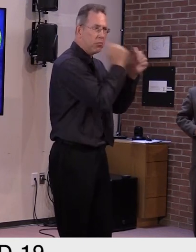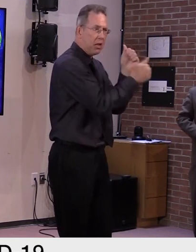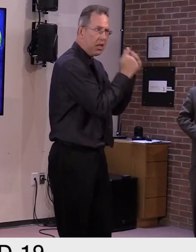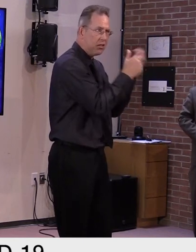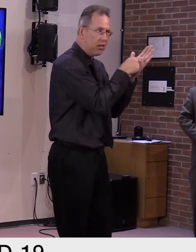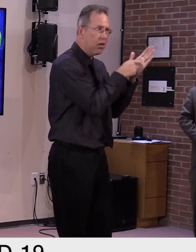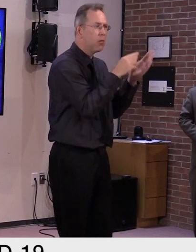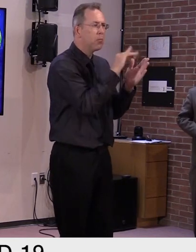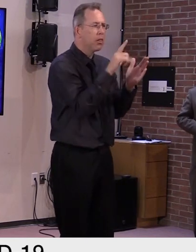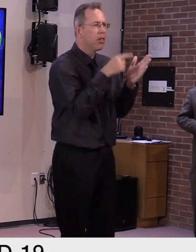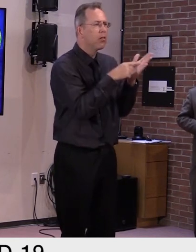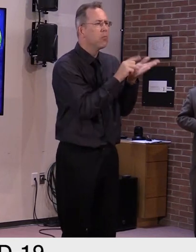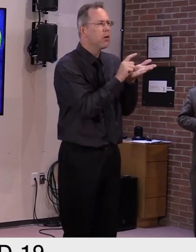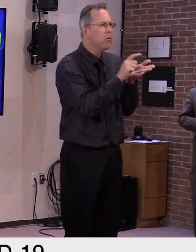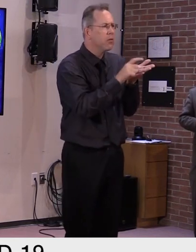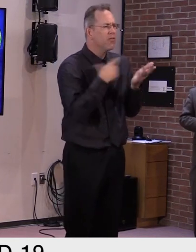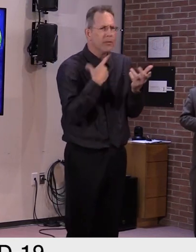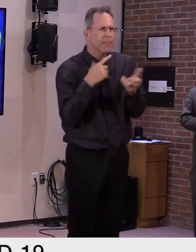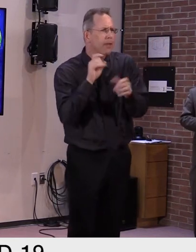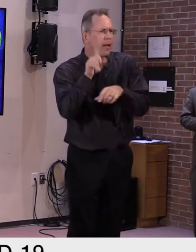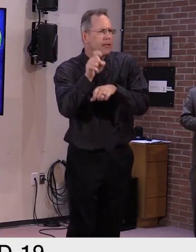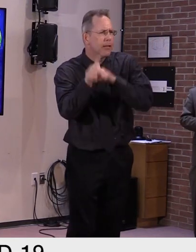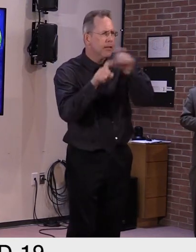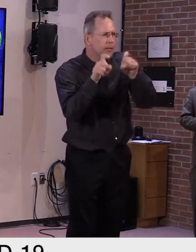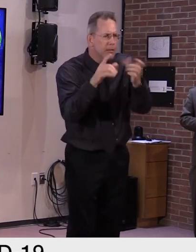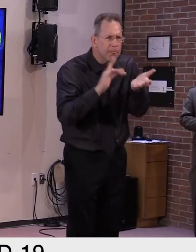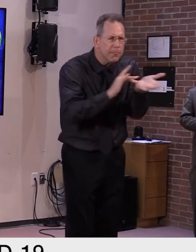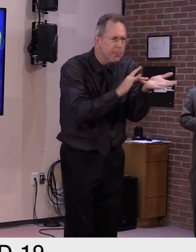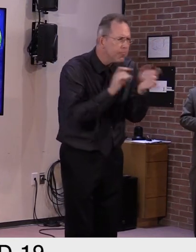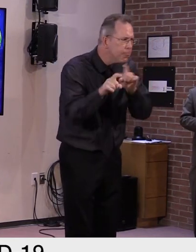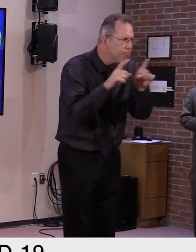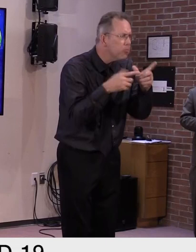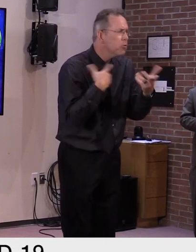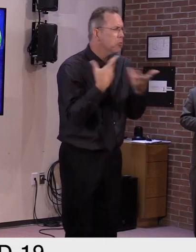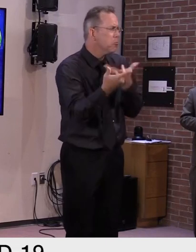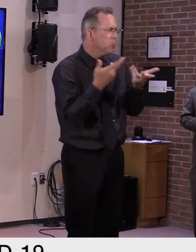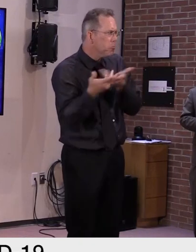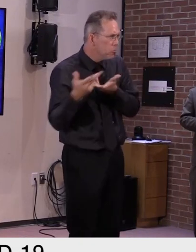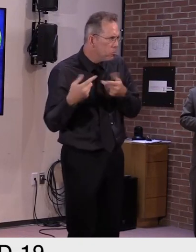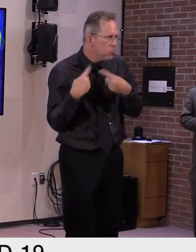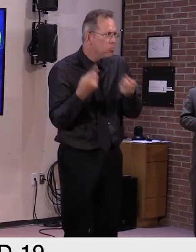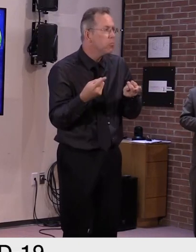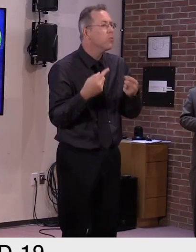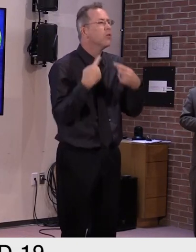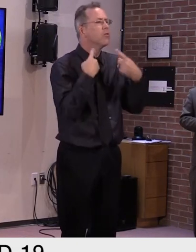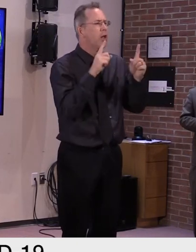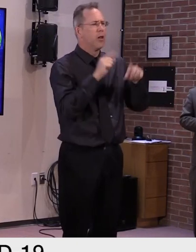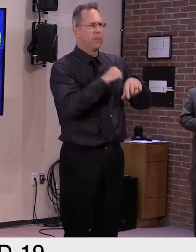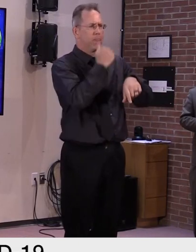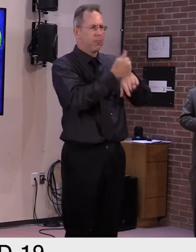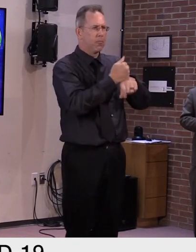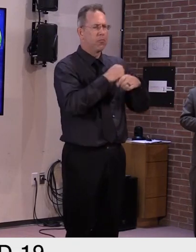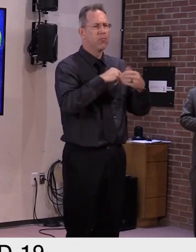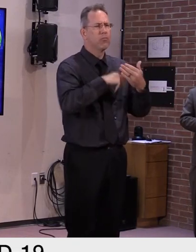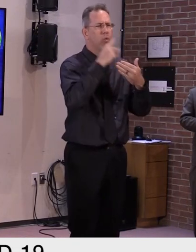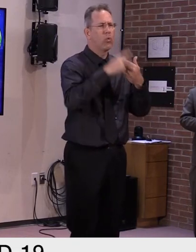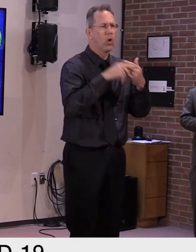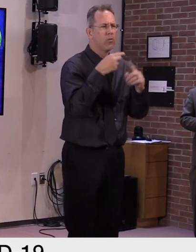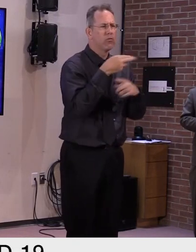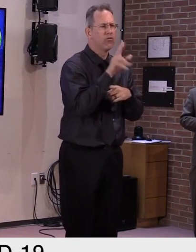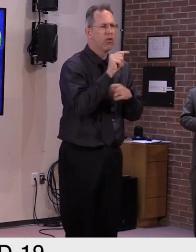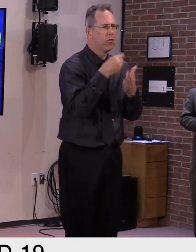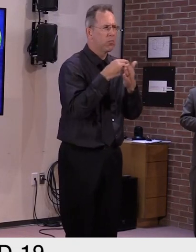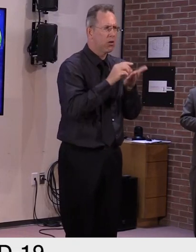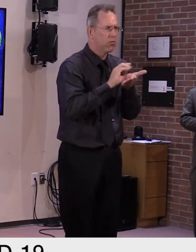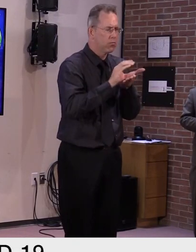community. In setting up this program, we took the lessons we learned from the first time around and